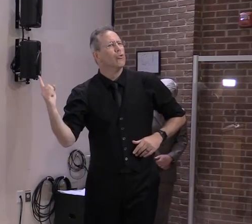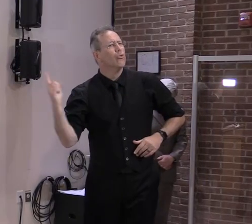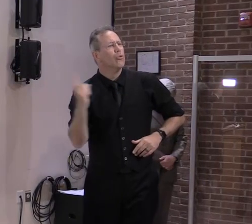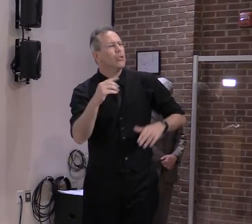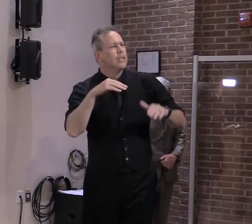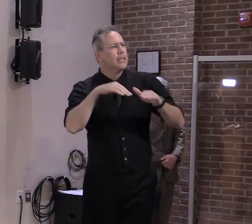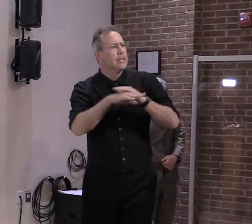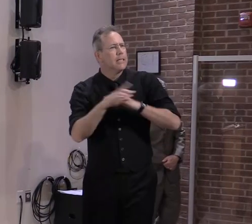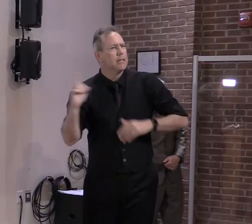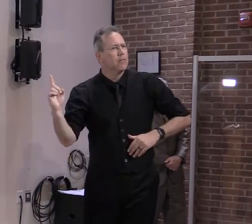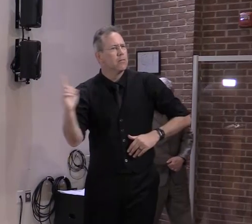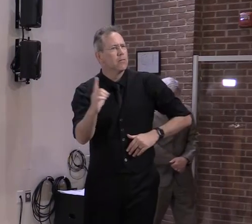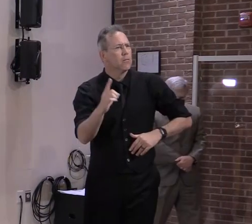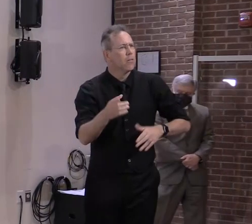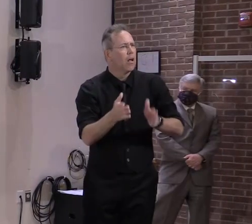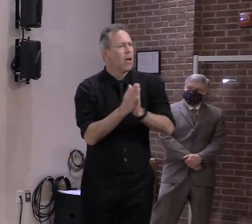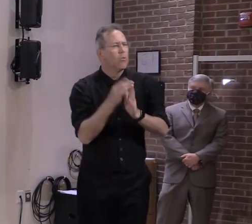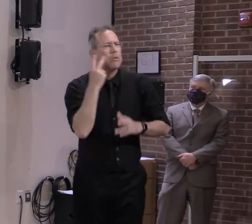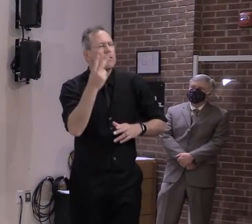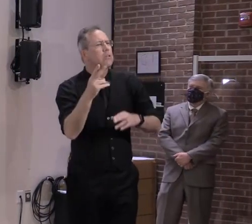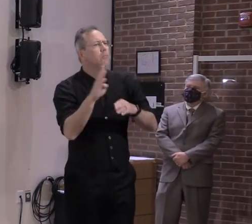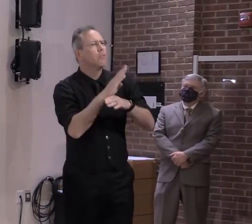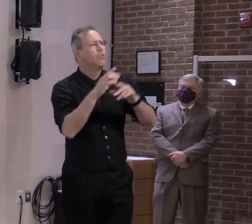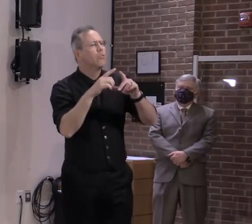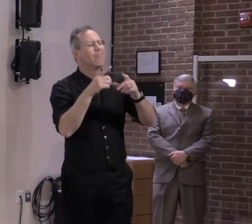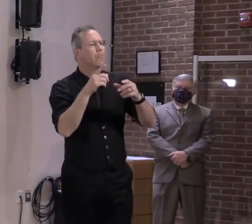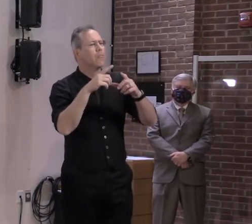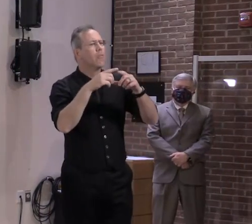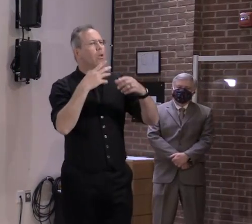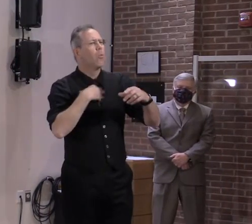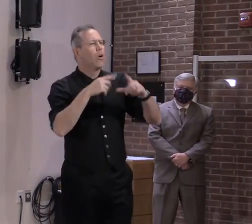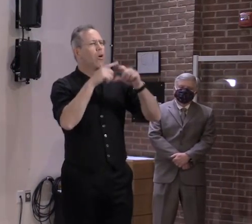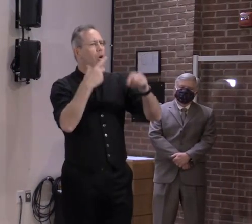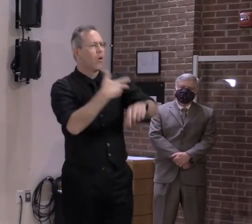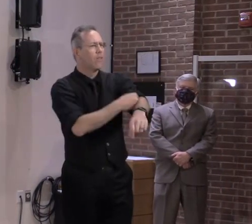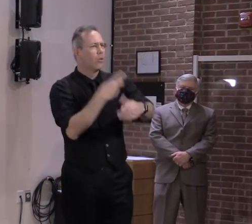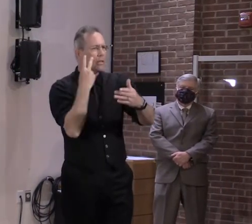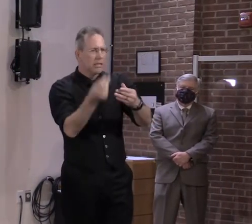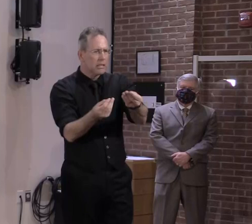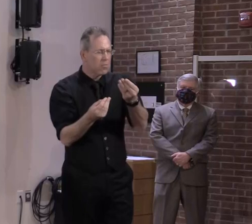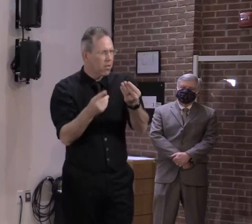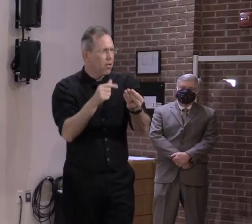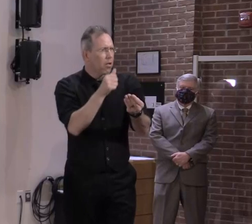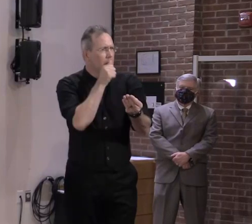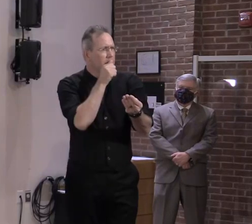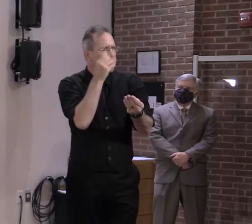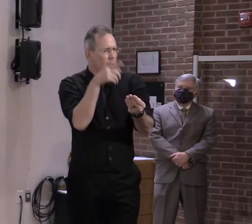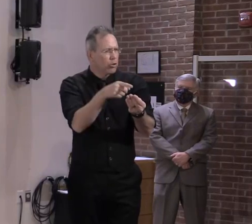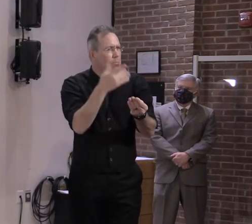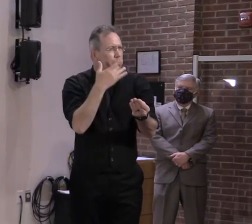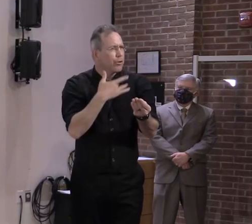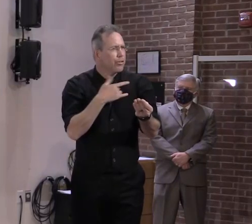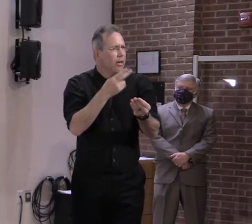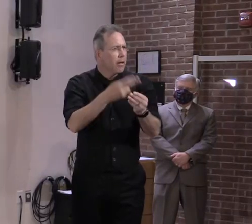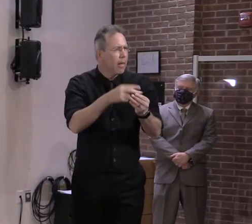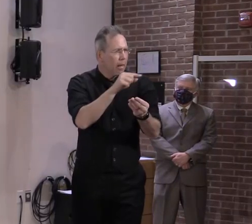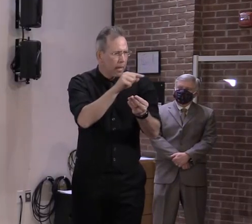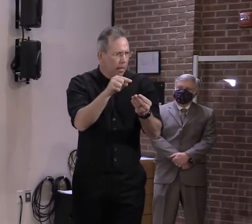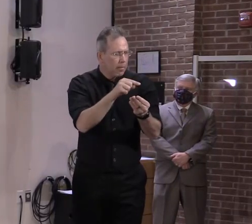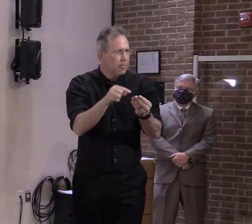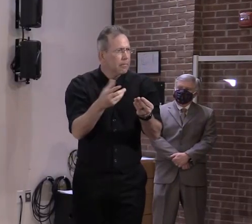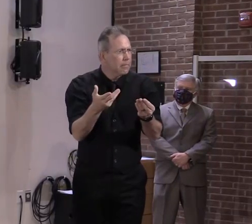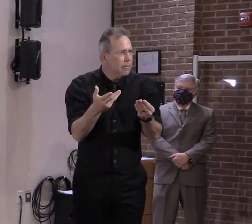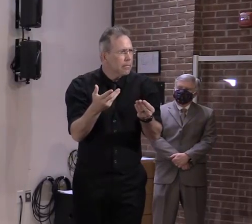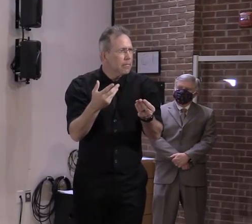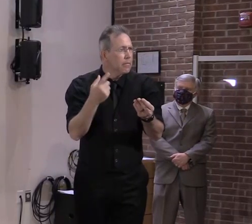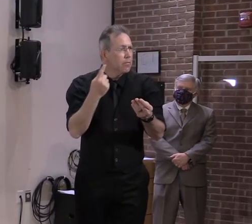state government mandating state employees turn over their medical records, proof